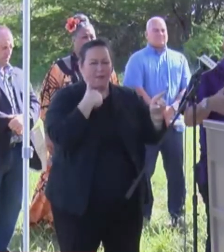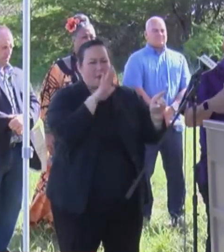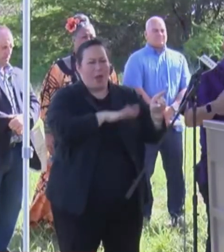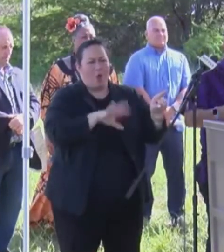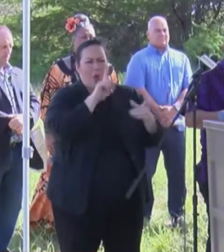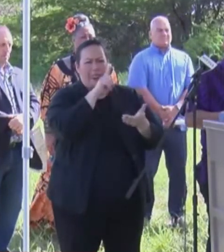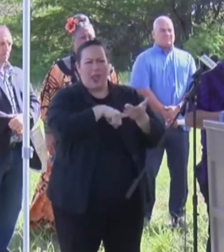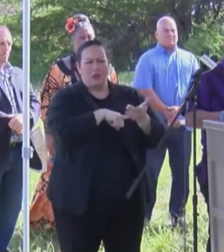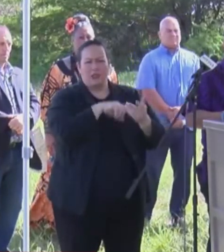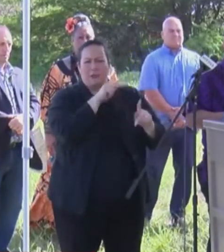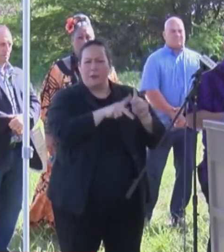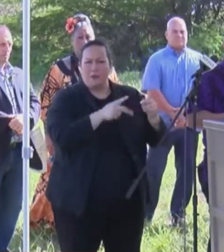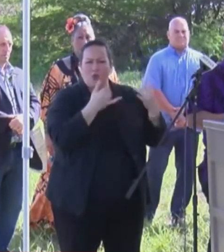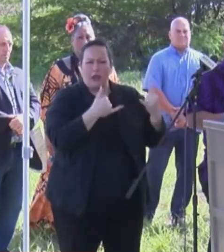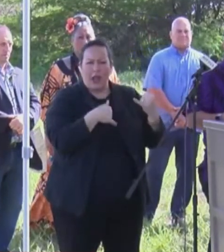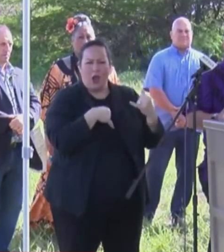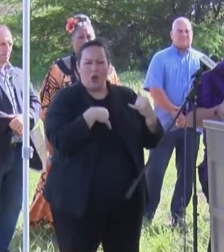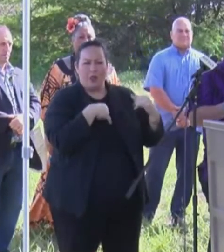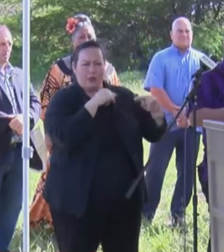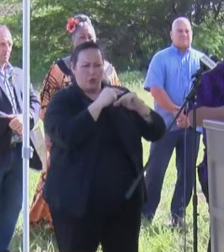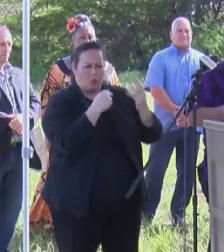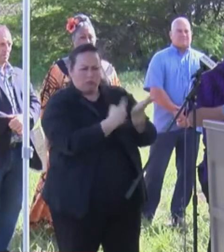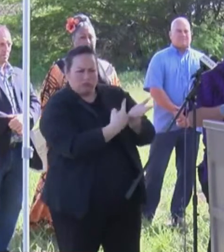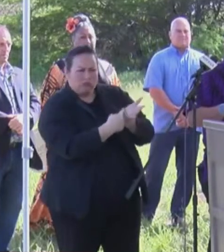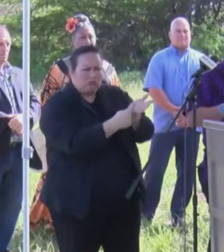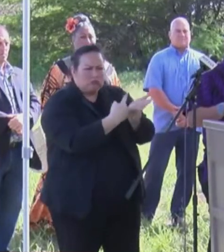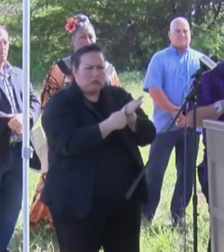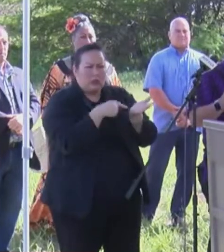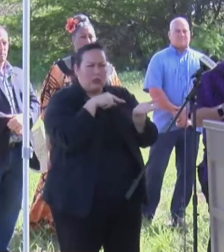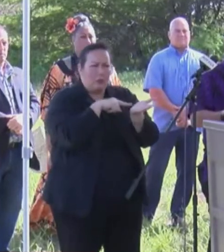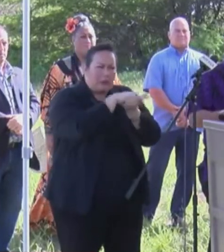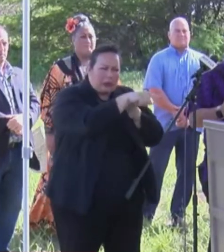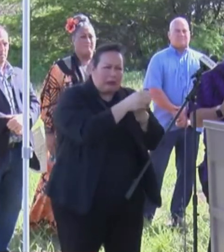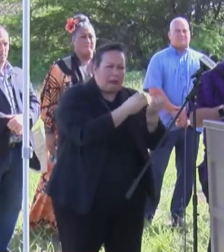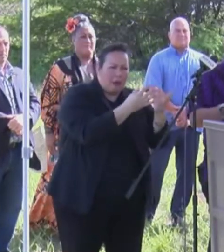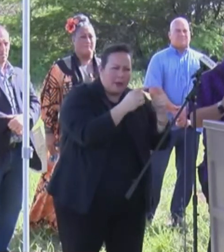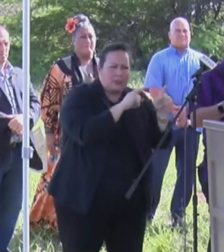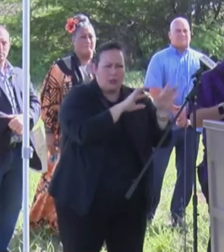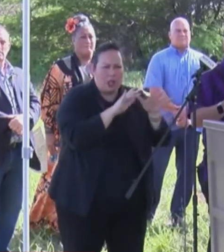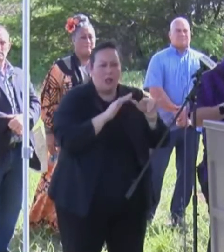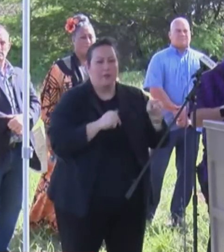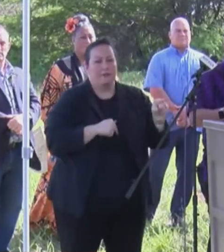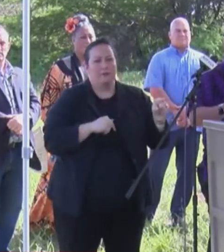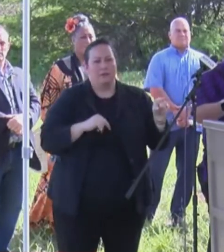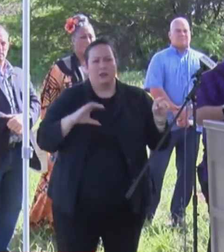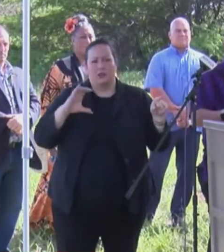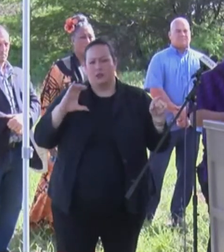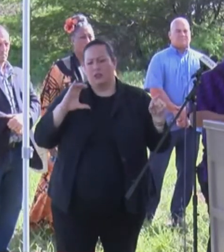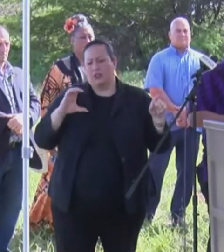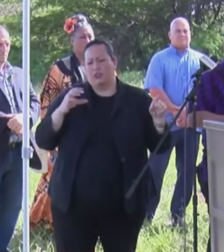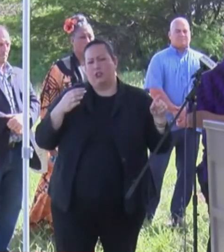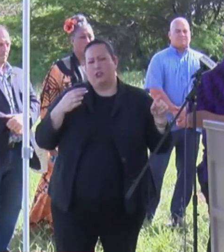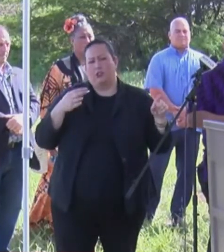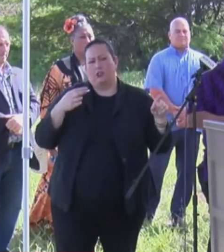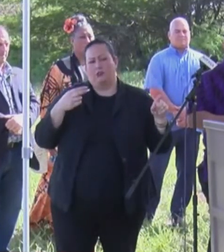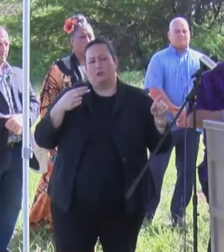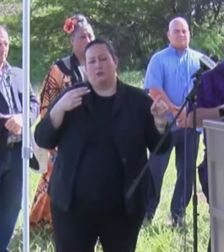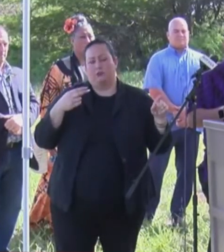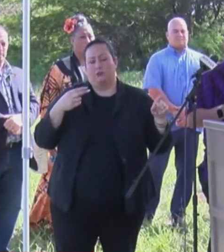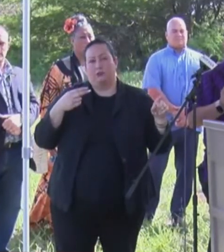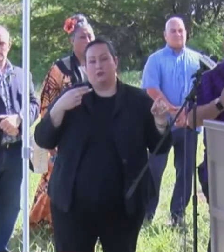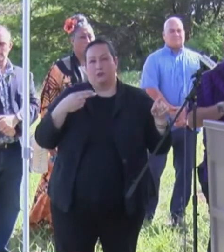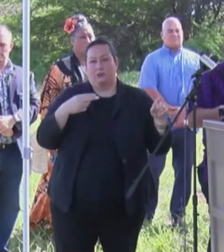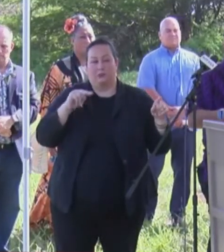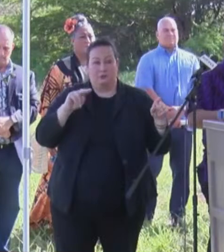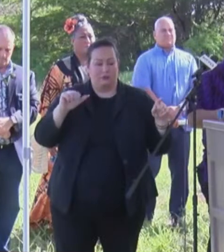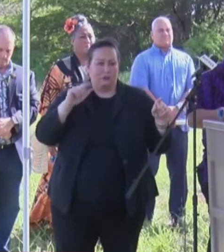1,000 units that they're working on negotiating. CNHA is also some form of a leasing agreement. We